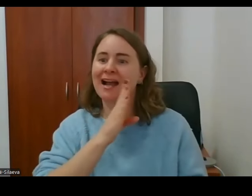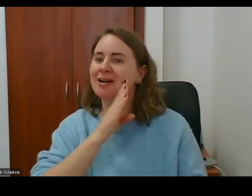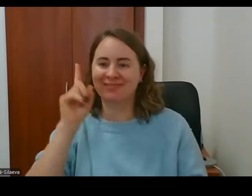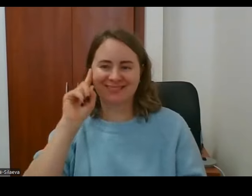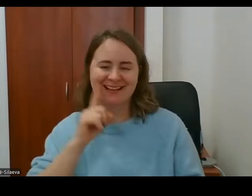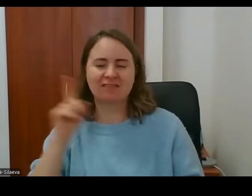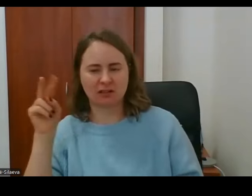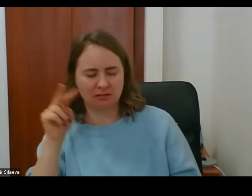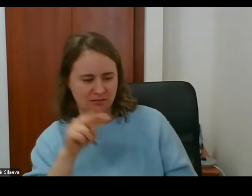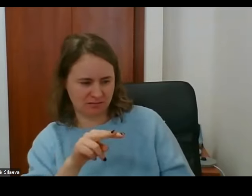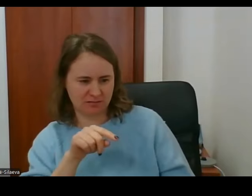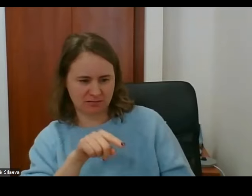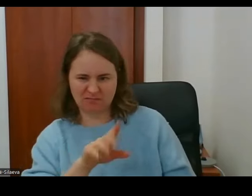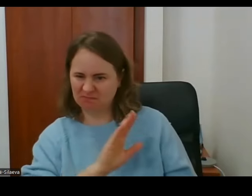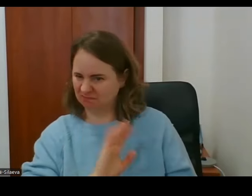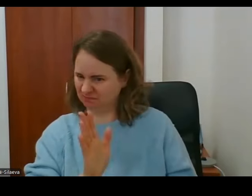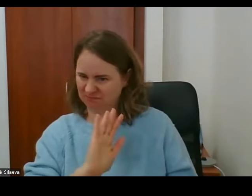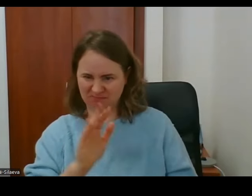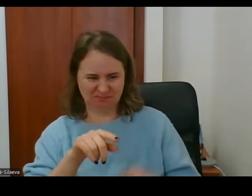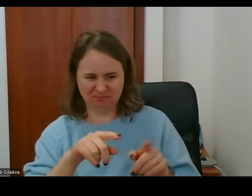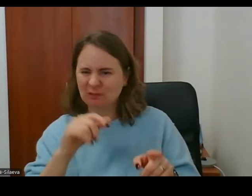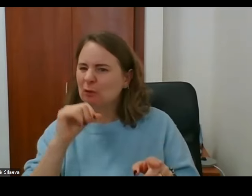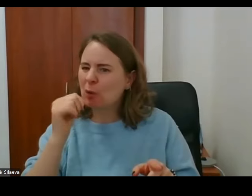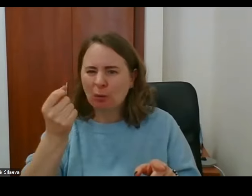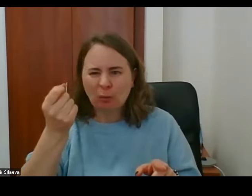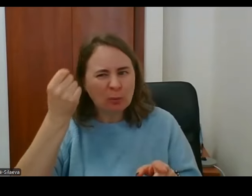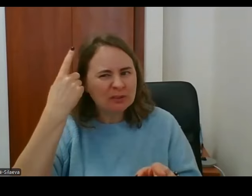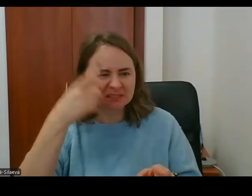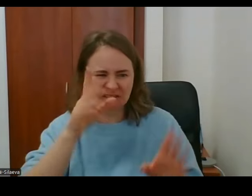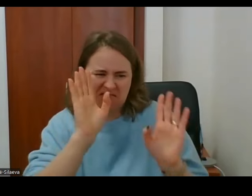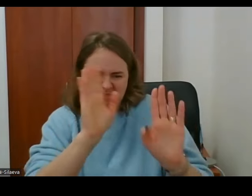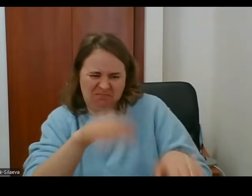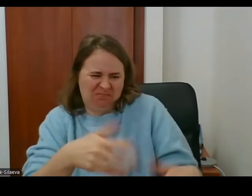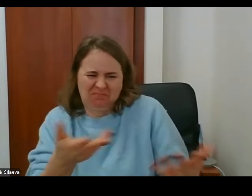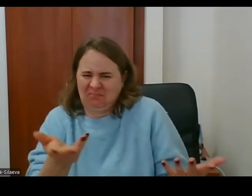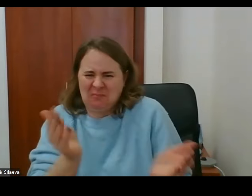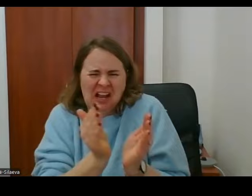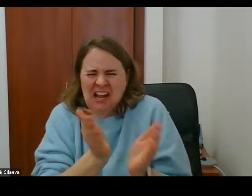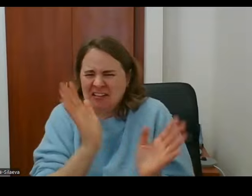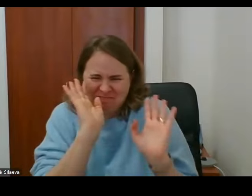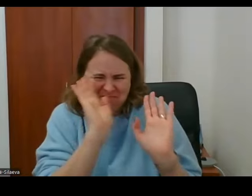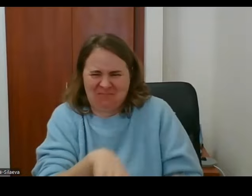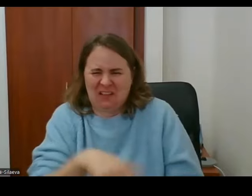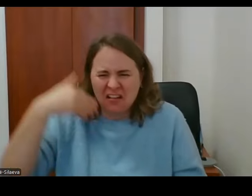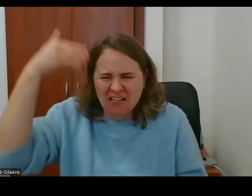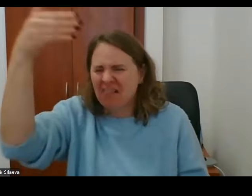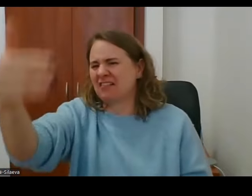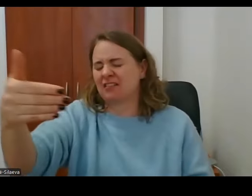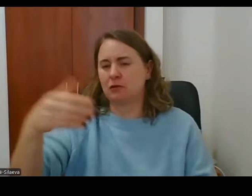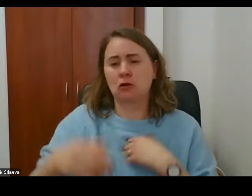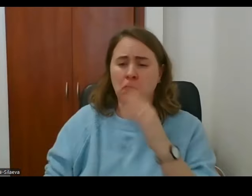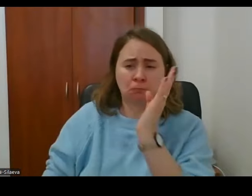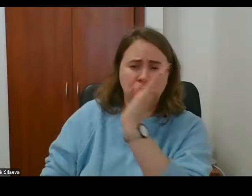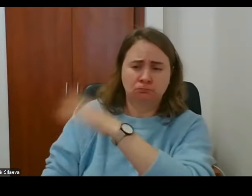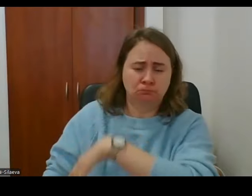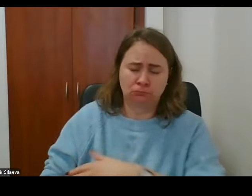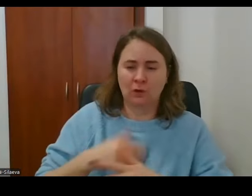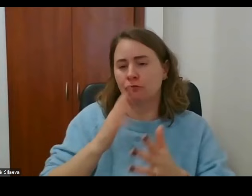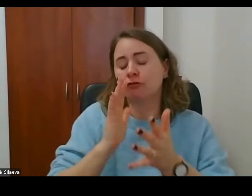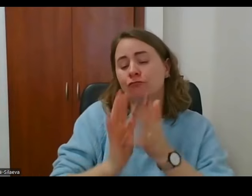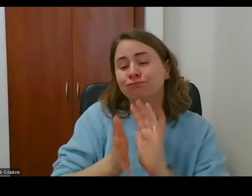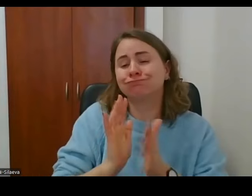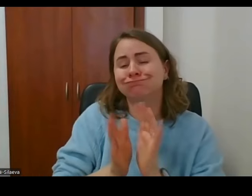child from the very first days, and my mother was asking me, why are you talking? He doesn't understand you. He's too small.